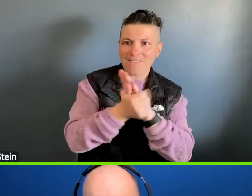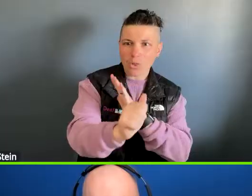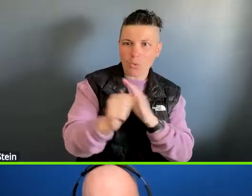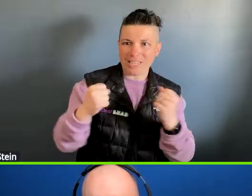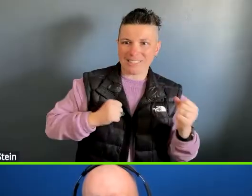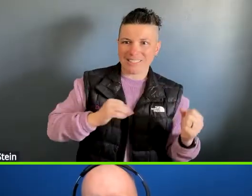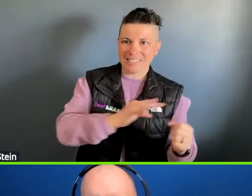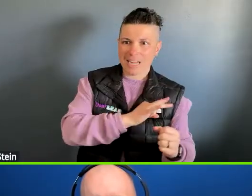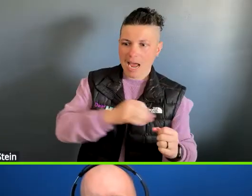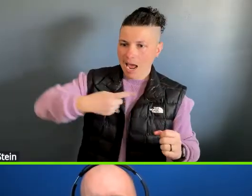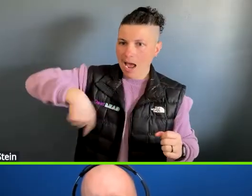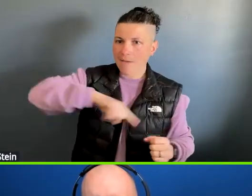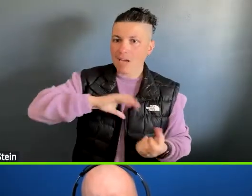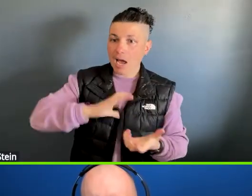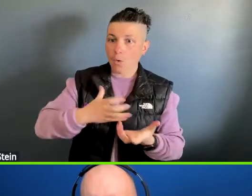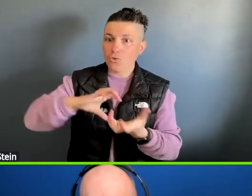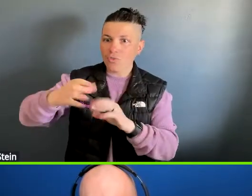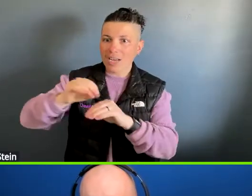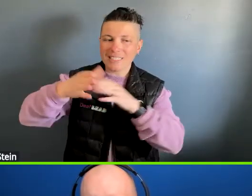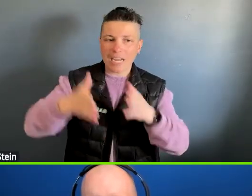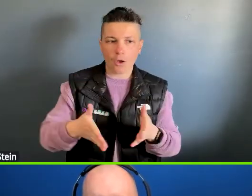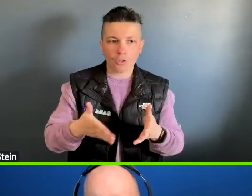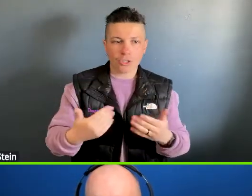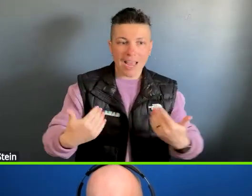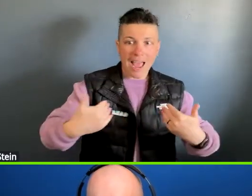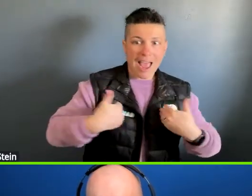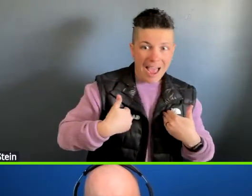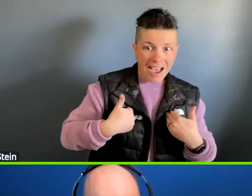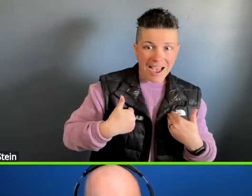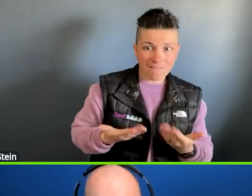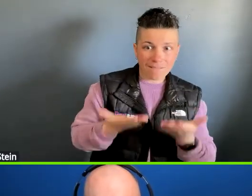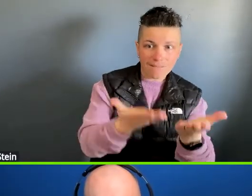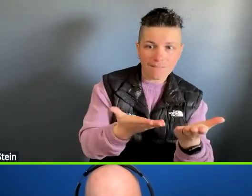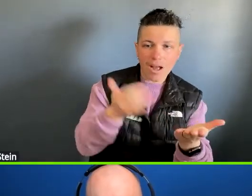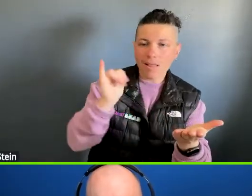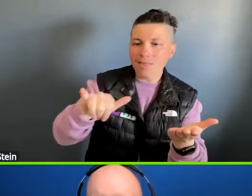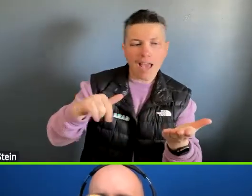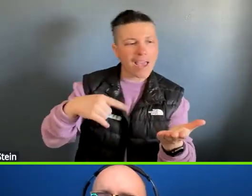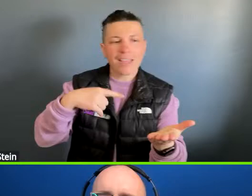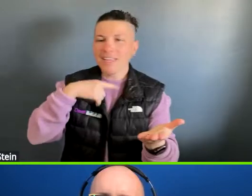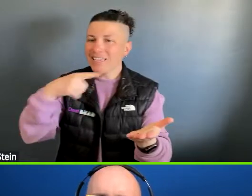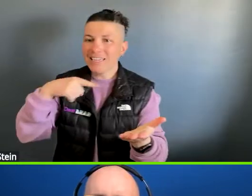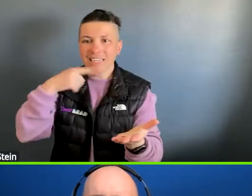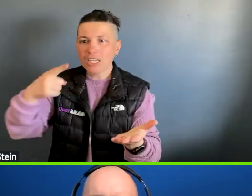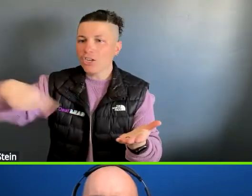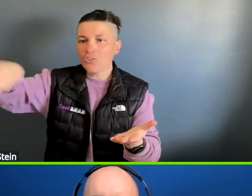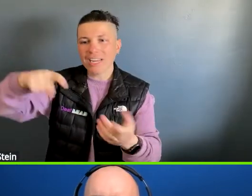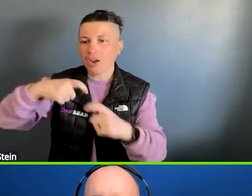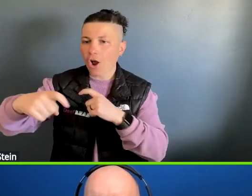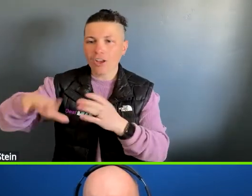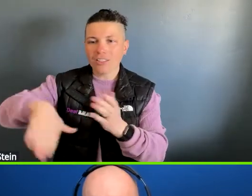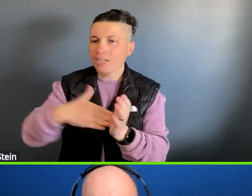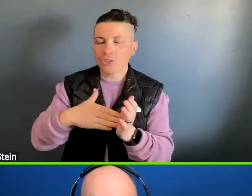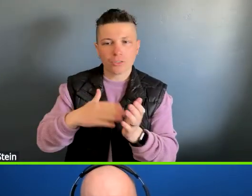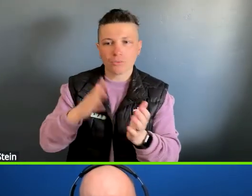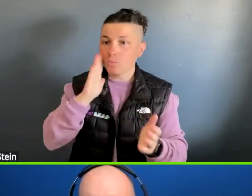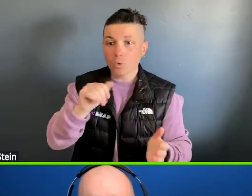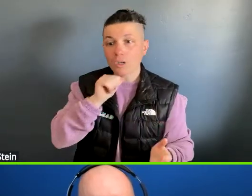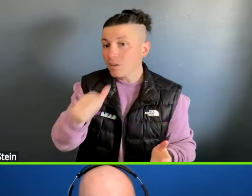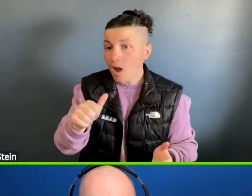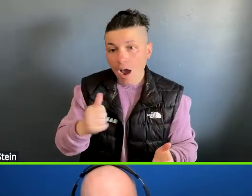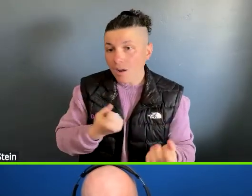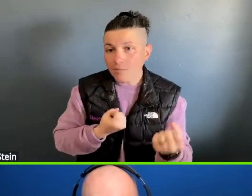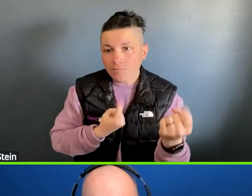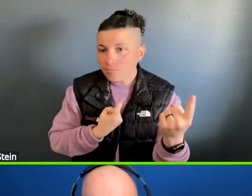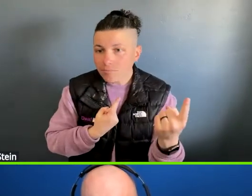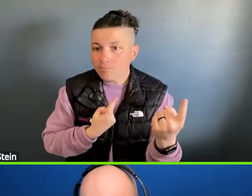about deafness and sign language fluency among our staff and our crisis counselors. What we bring to the table that